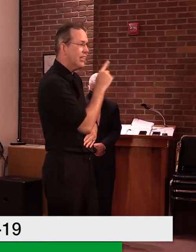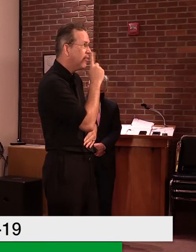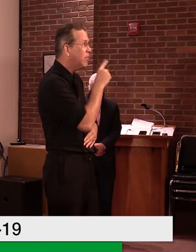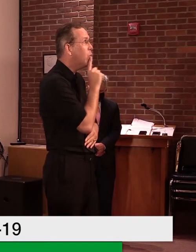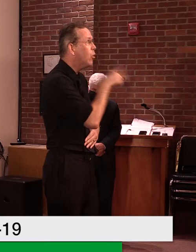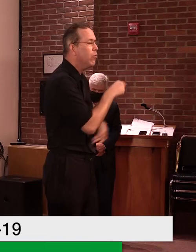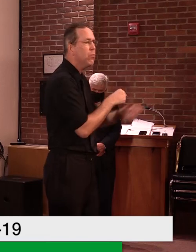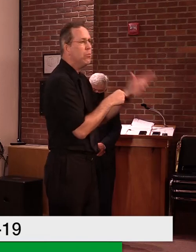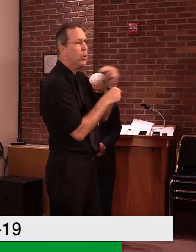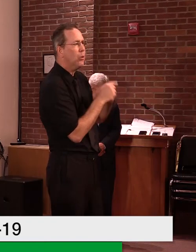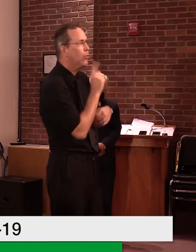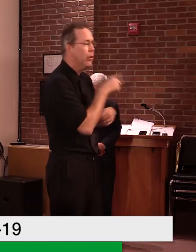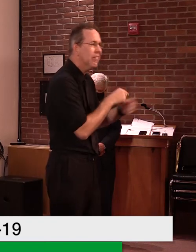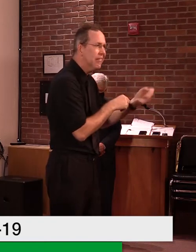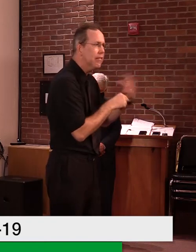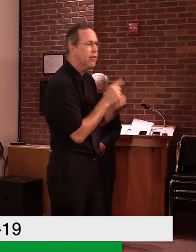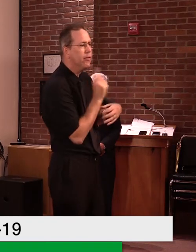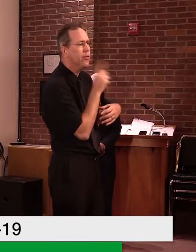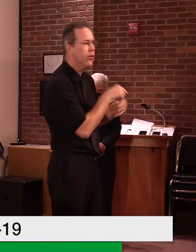So does that mean